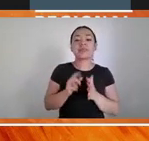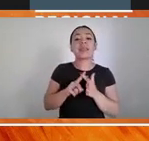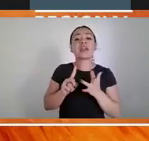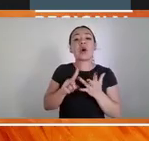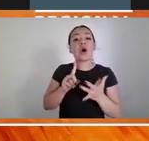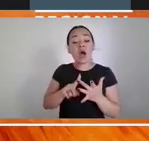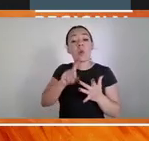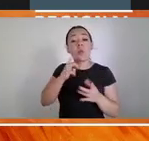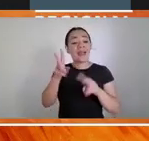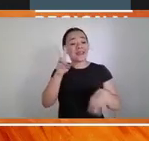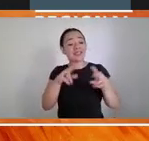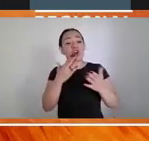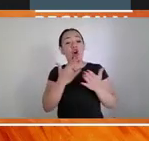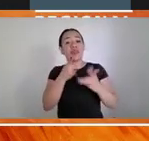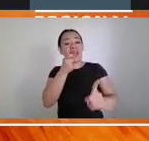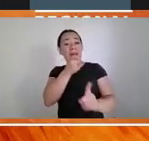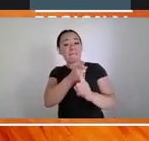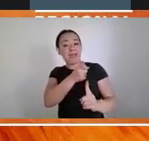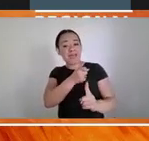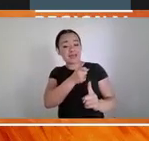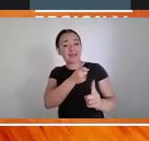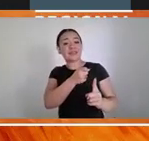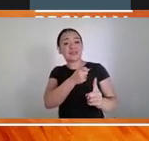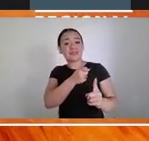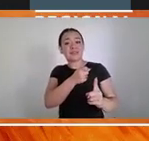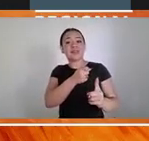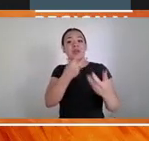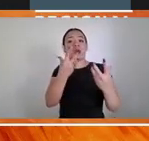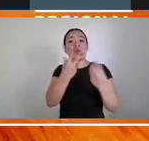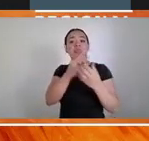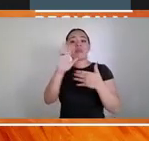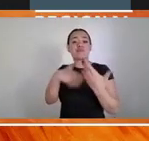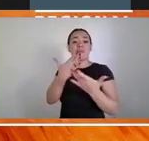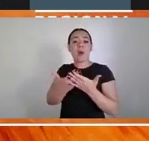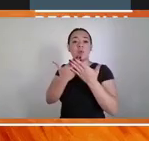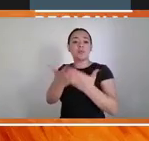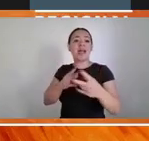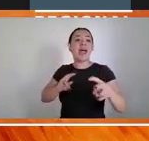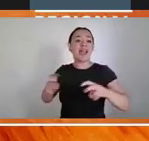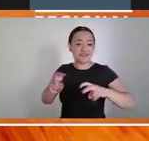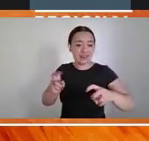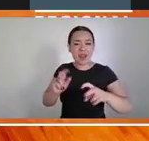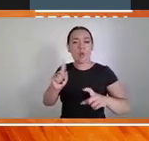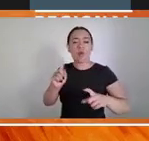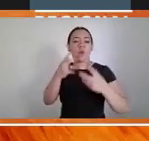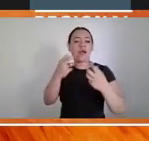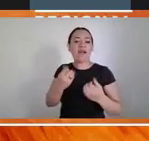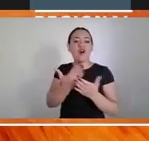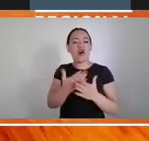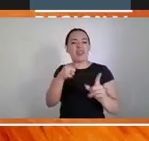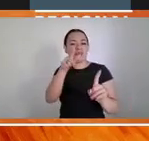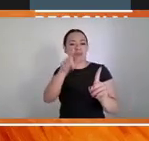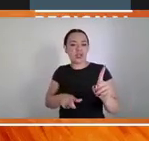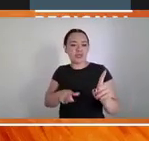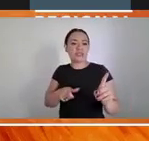will be assessed on the impact that the proposed activity will have on the applicant's practice or career.